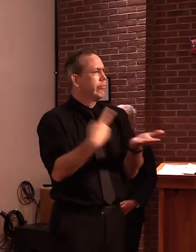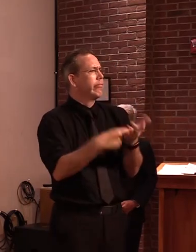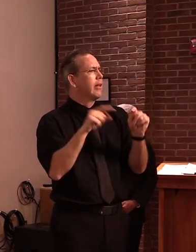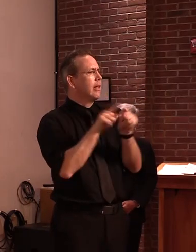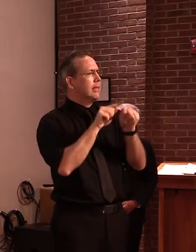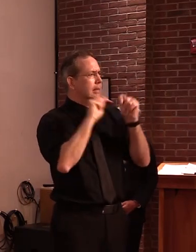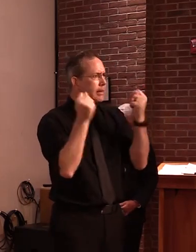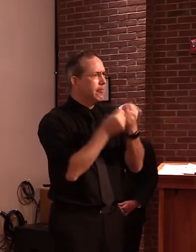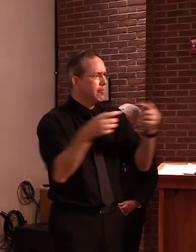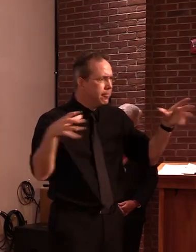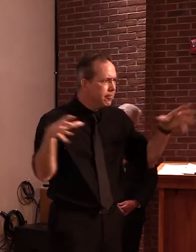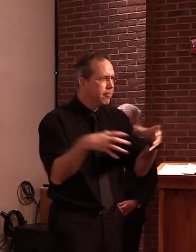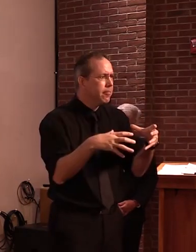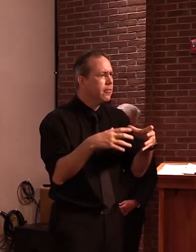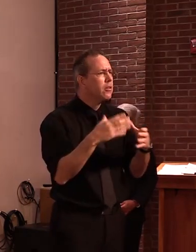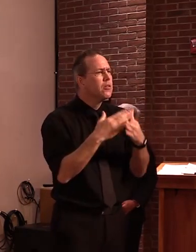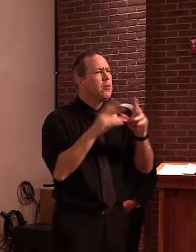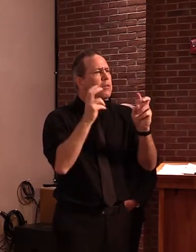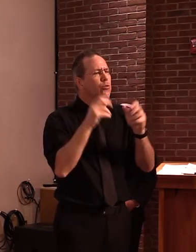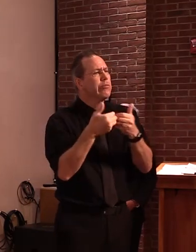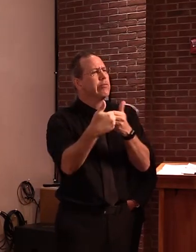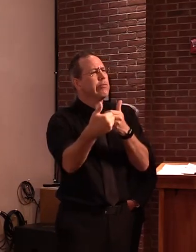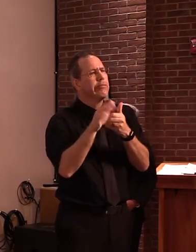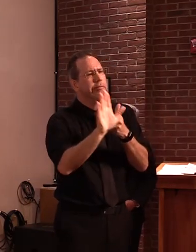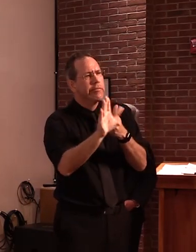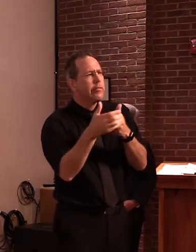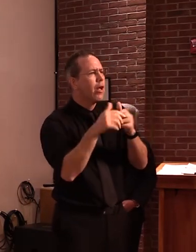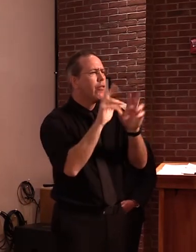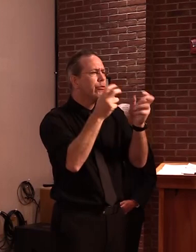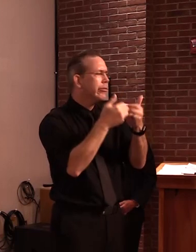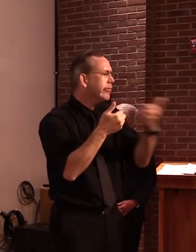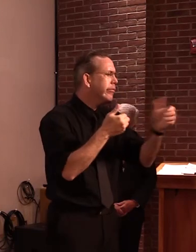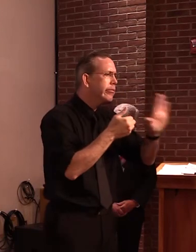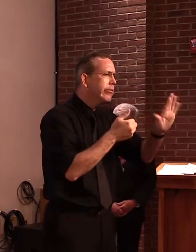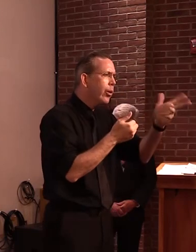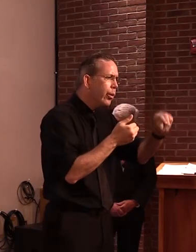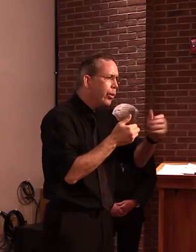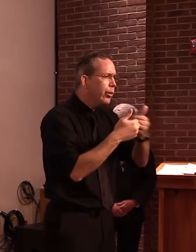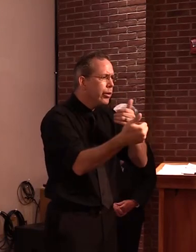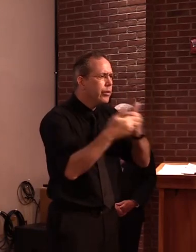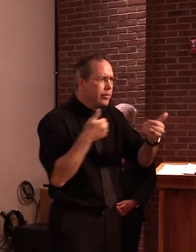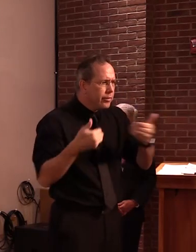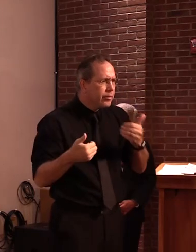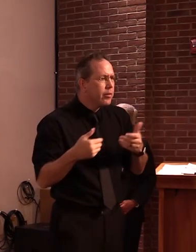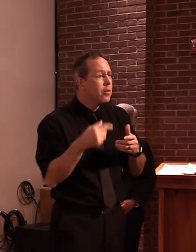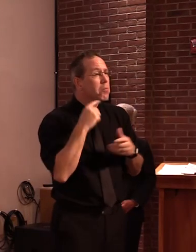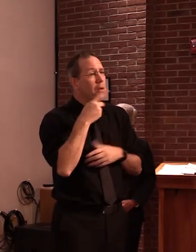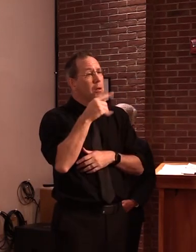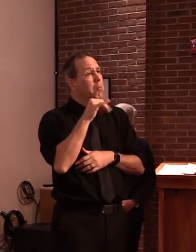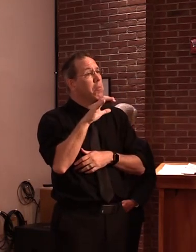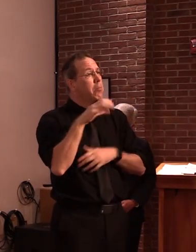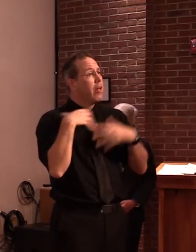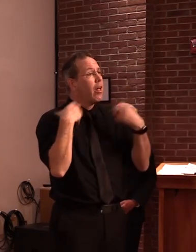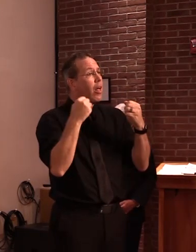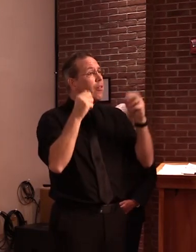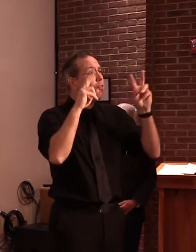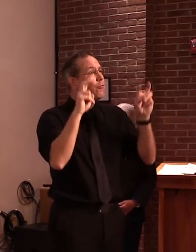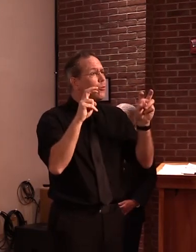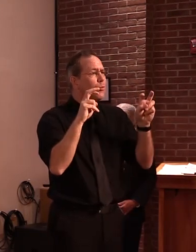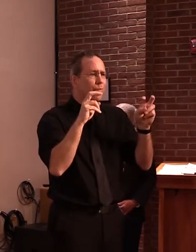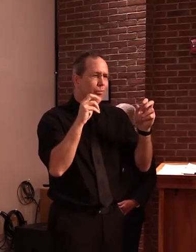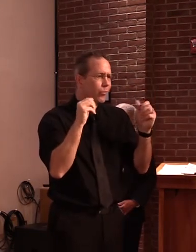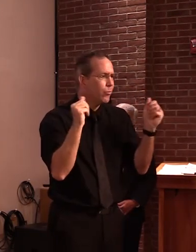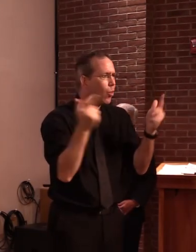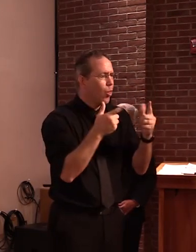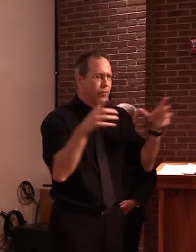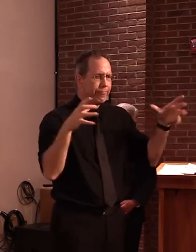basket. And though public health weighs in on everything, we have far less power, if you